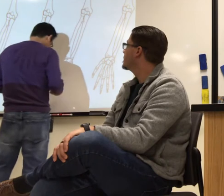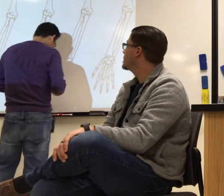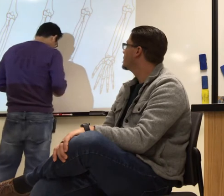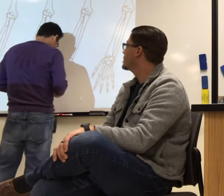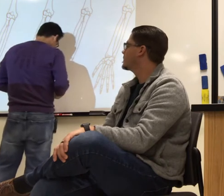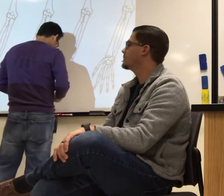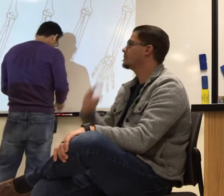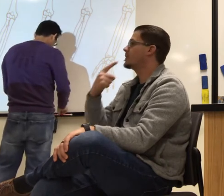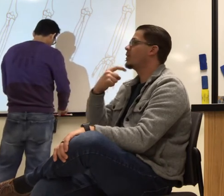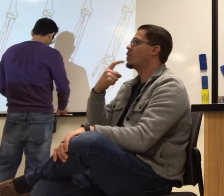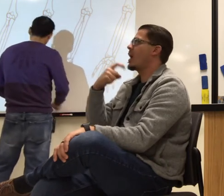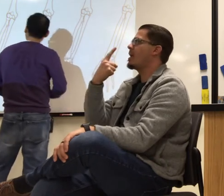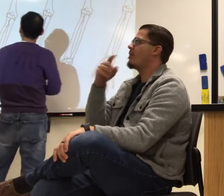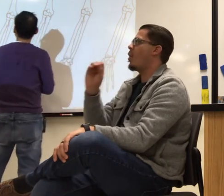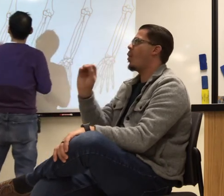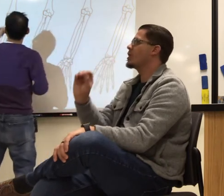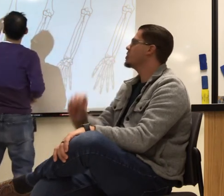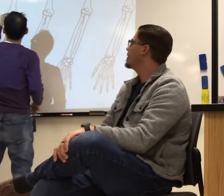I use red for